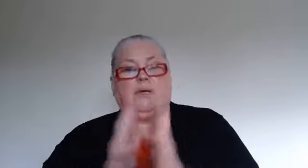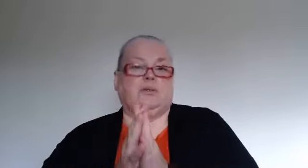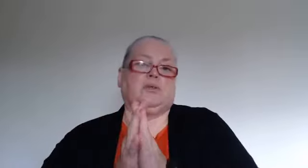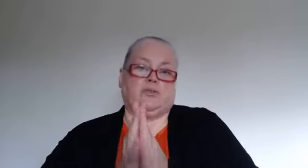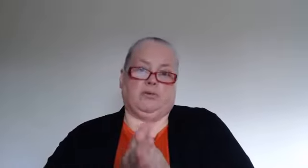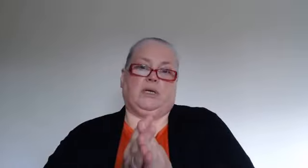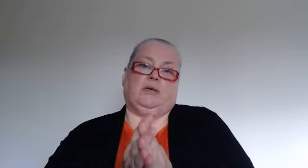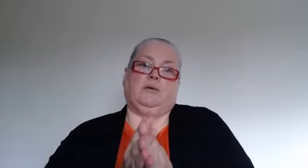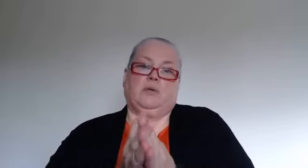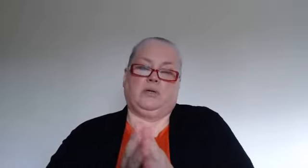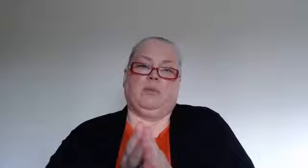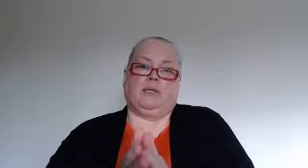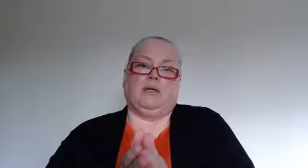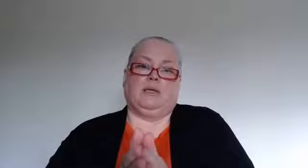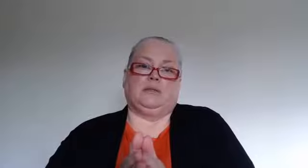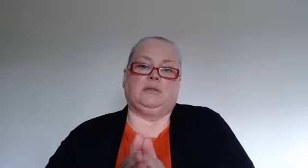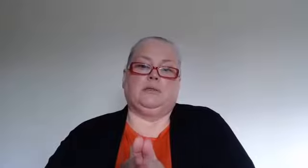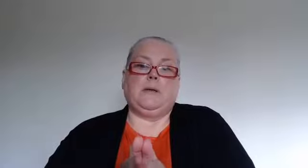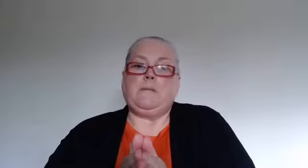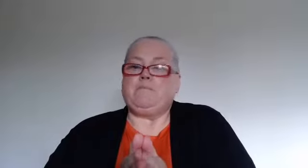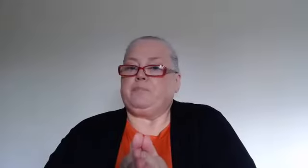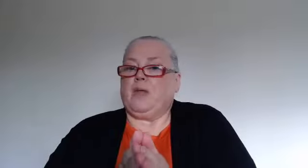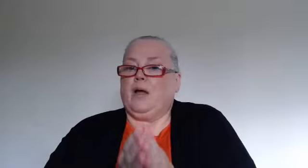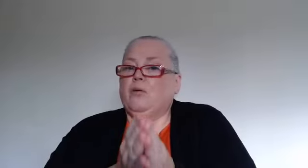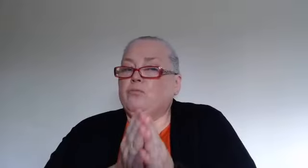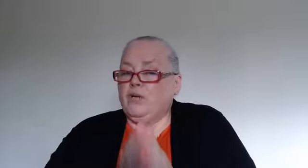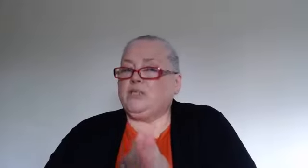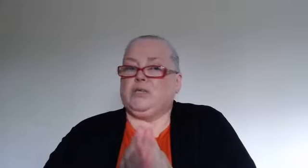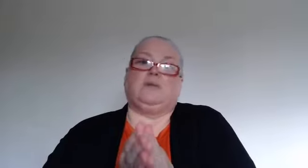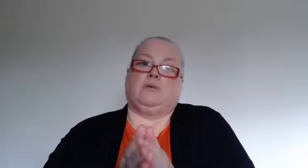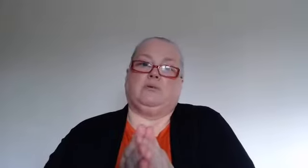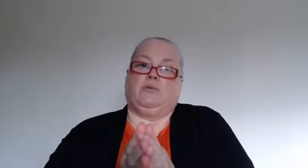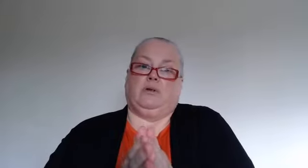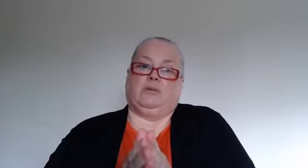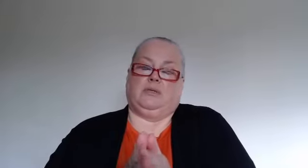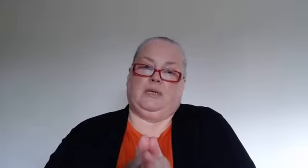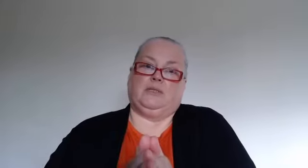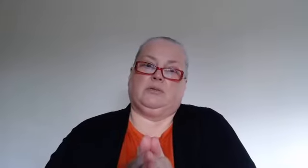you're struggling with your mental health, reach out sooner rather than later,